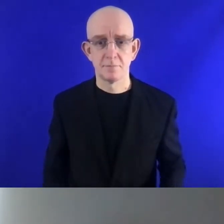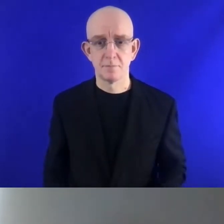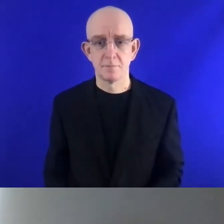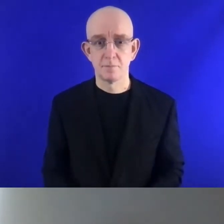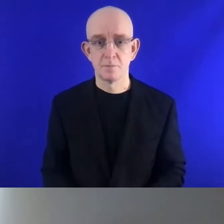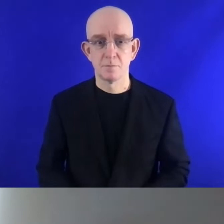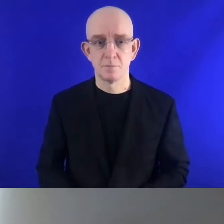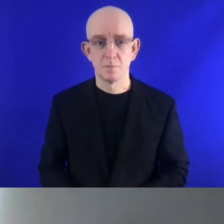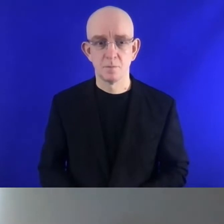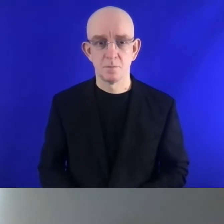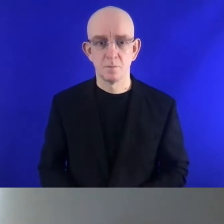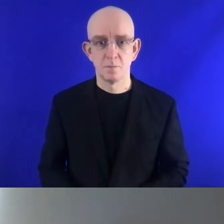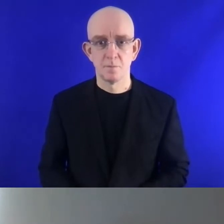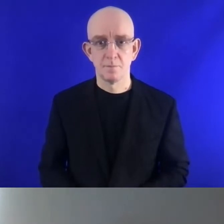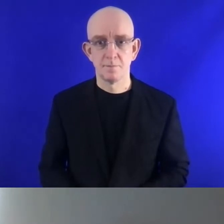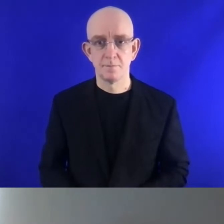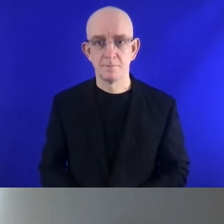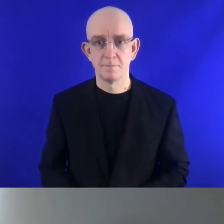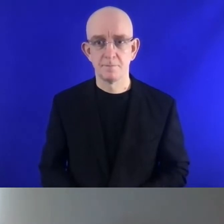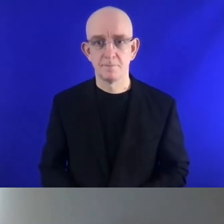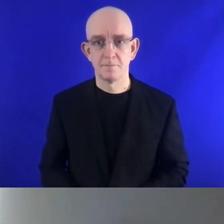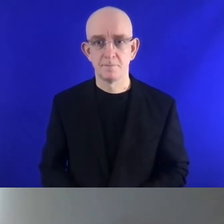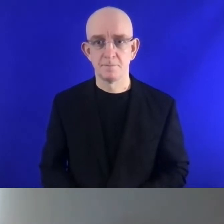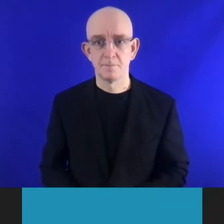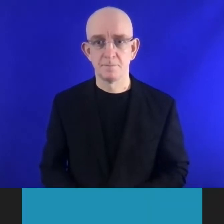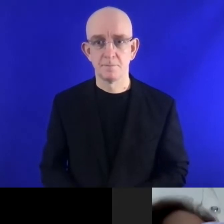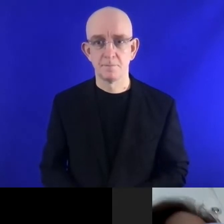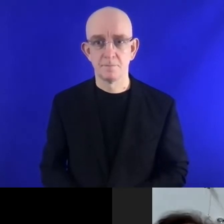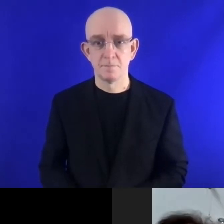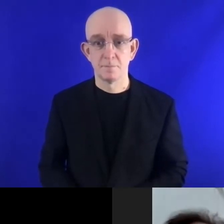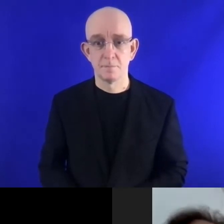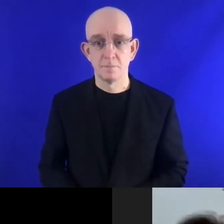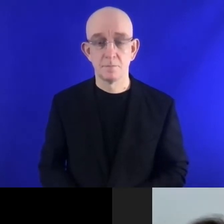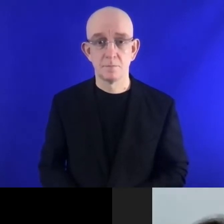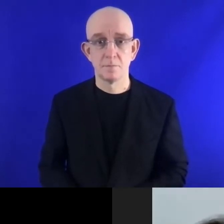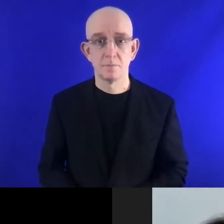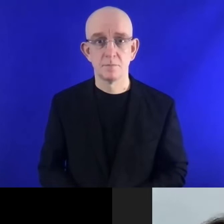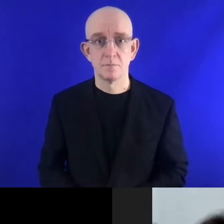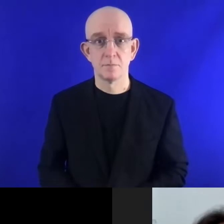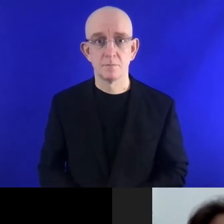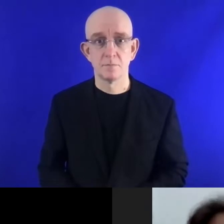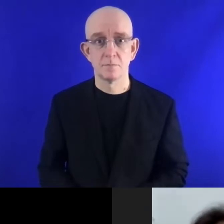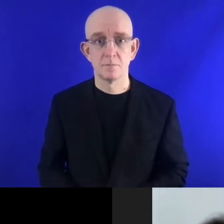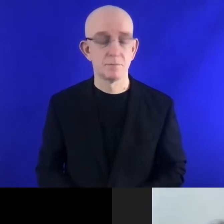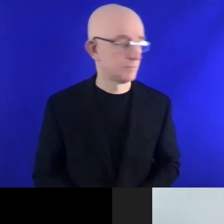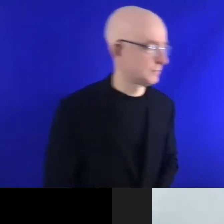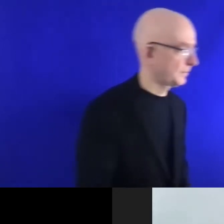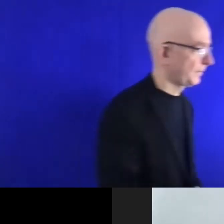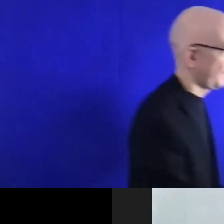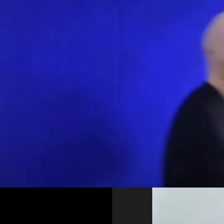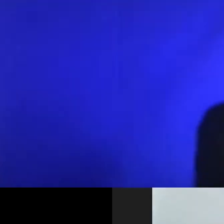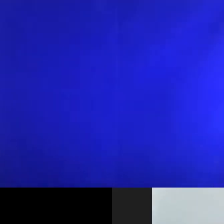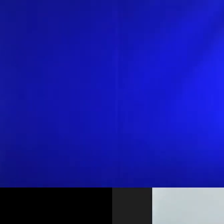Muchos compañeros no comparten conmigo porque para todo Many necesito más colleagues, salir del aula conmigo en mi silla, well, comprar